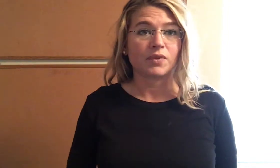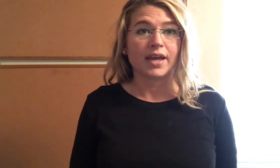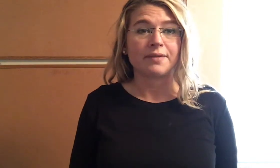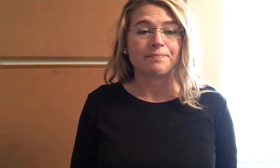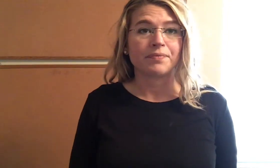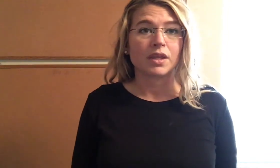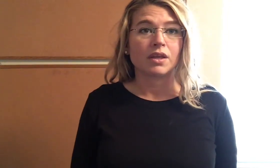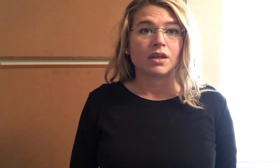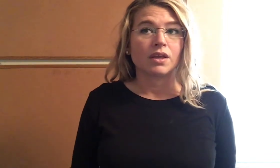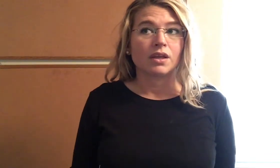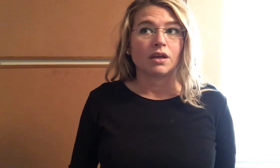Okay?